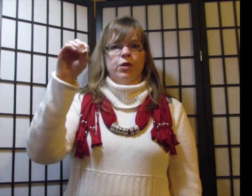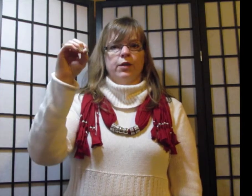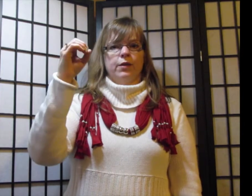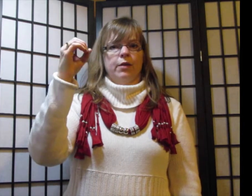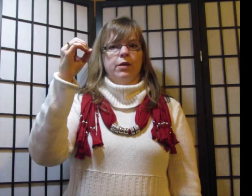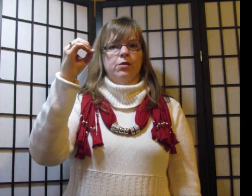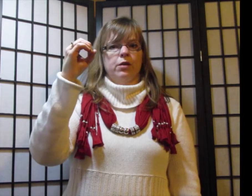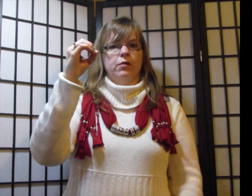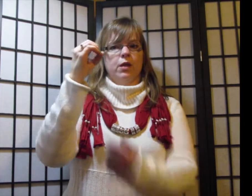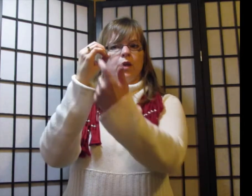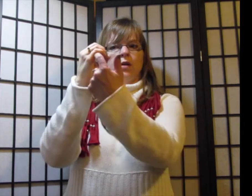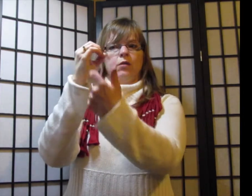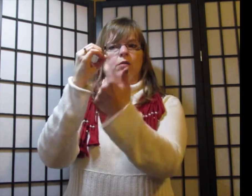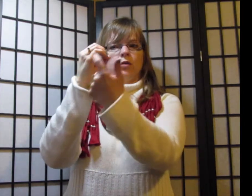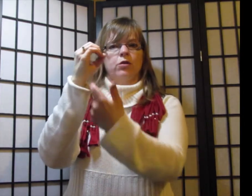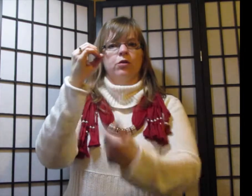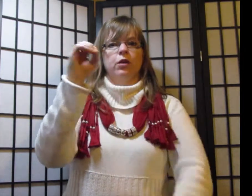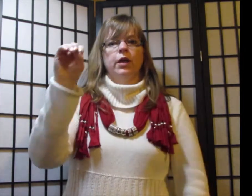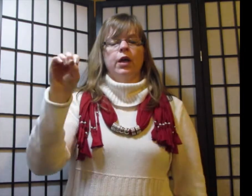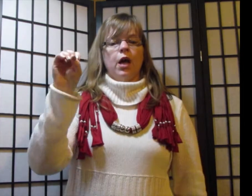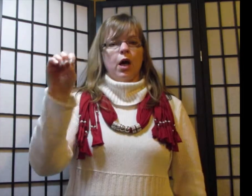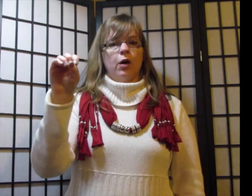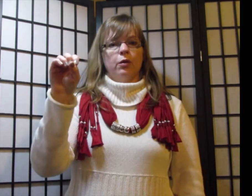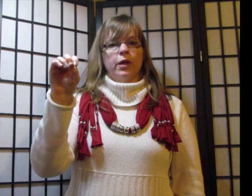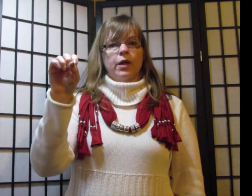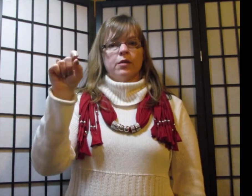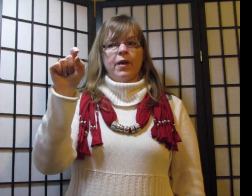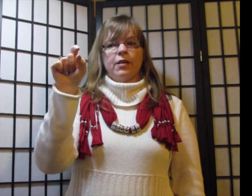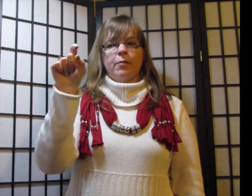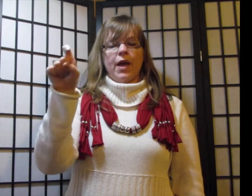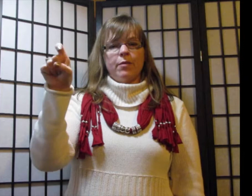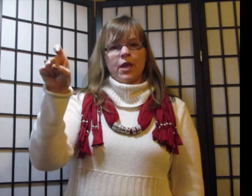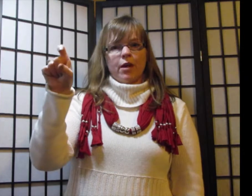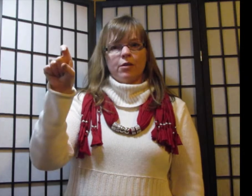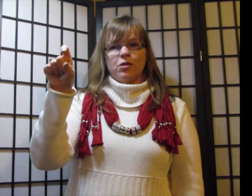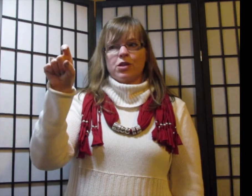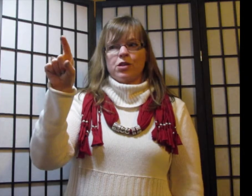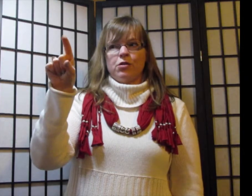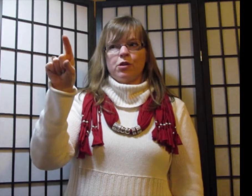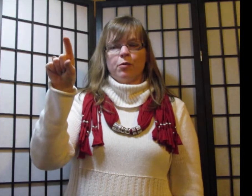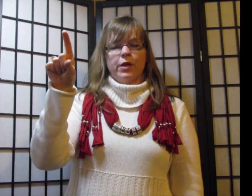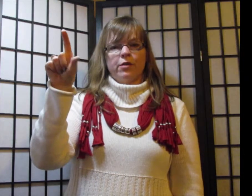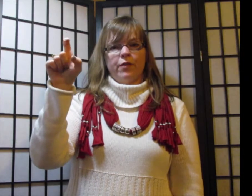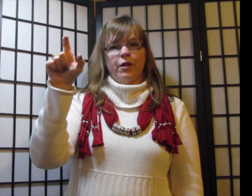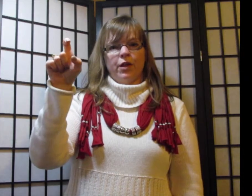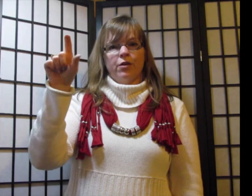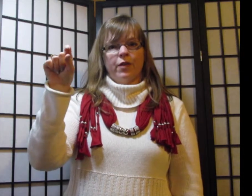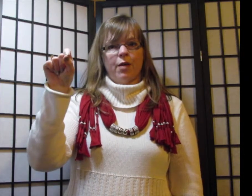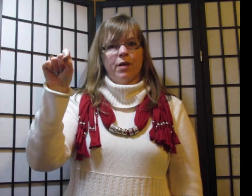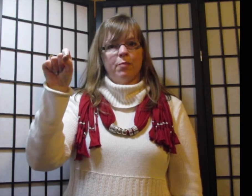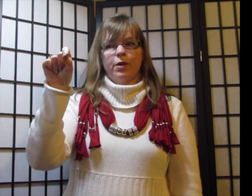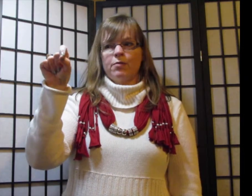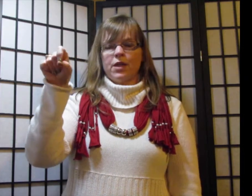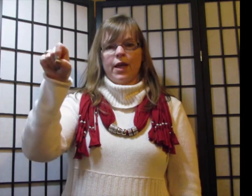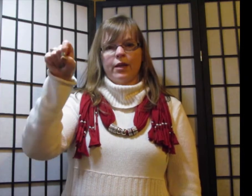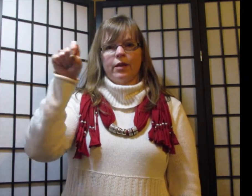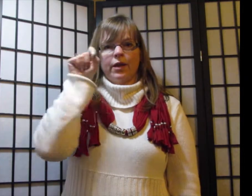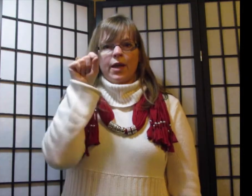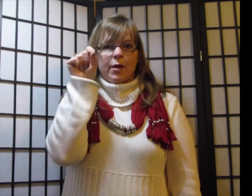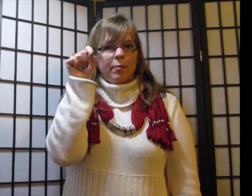it sideways, you can see the circle. O. To make the baby O, you just use your pointer finger and your thumb and put them together.